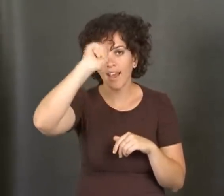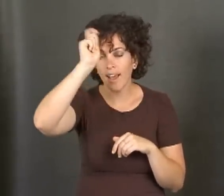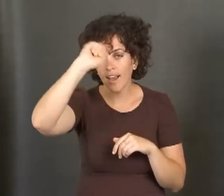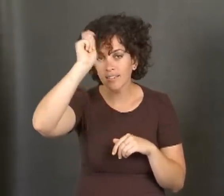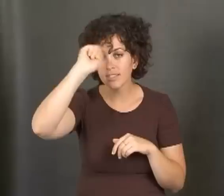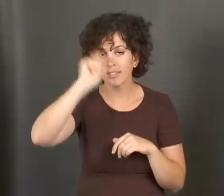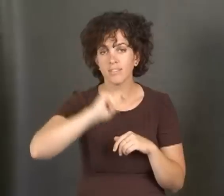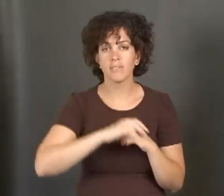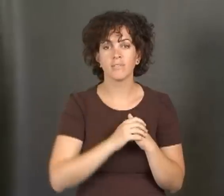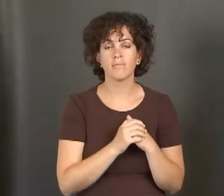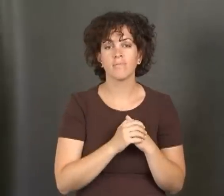Hat.